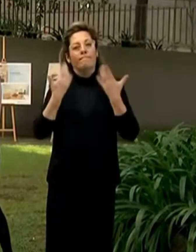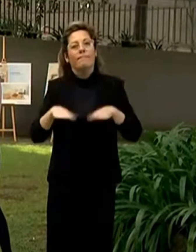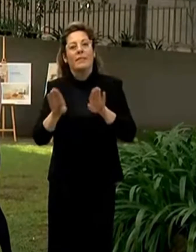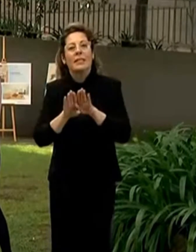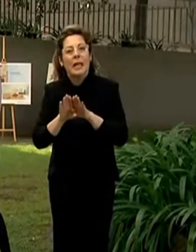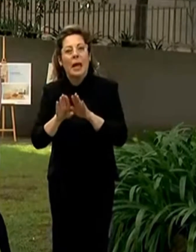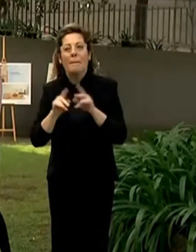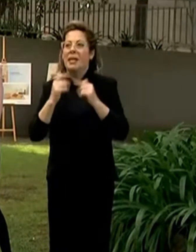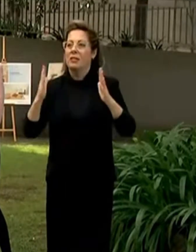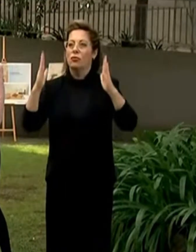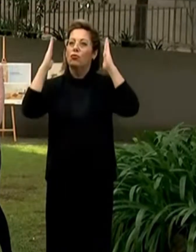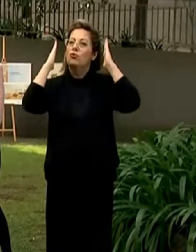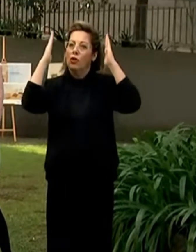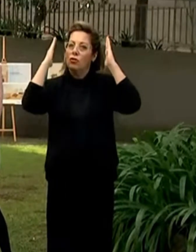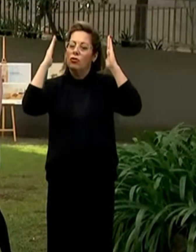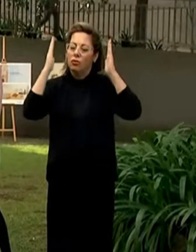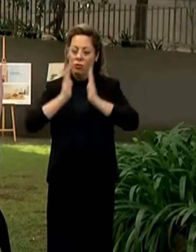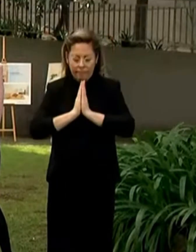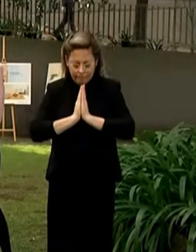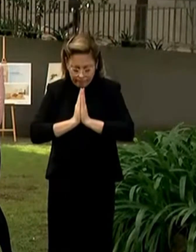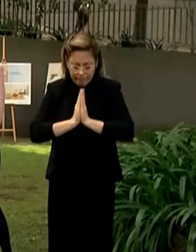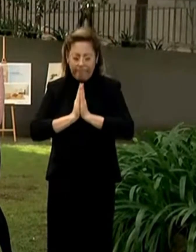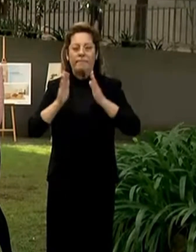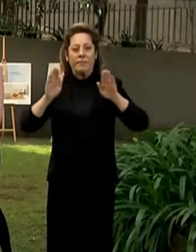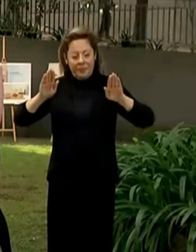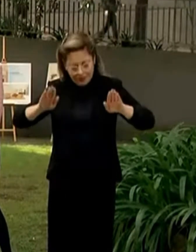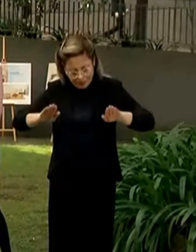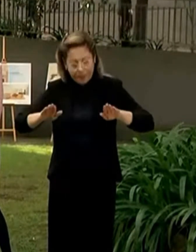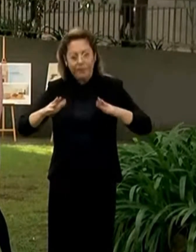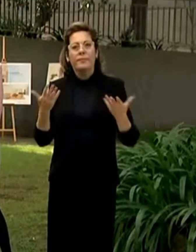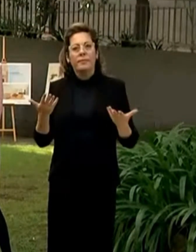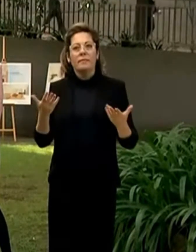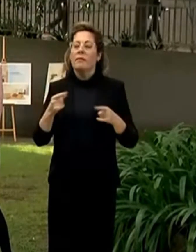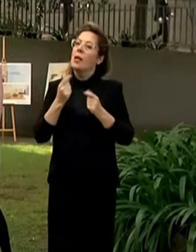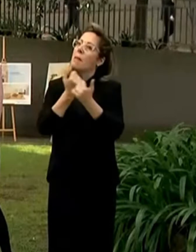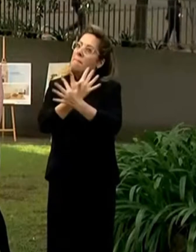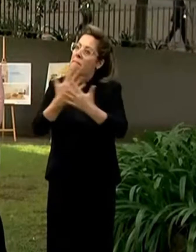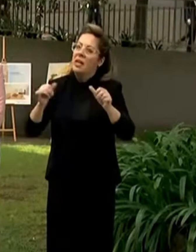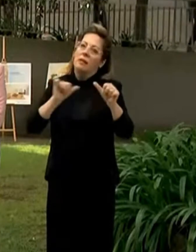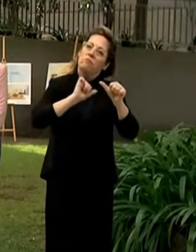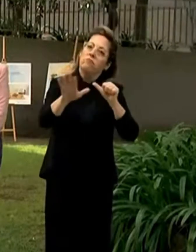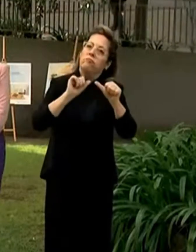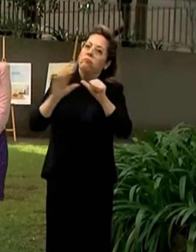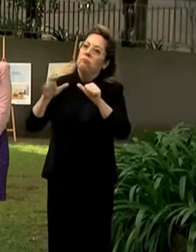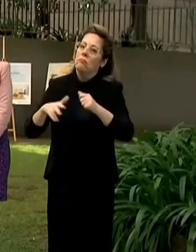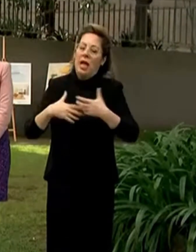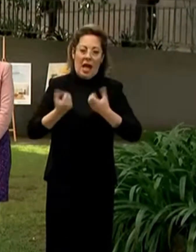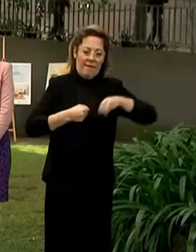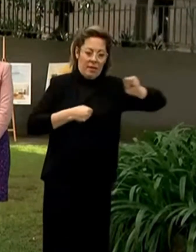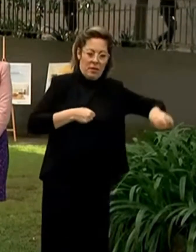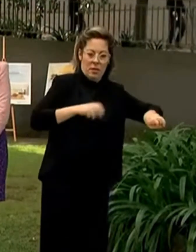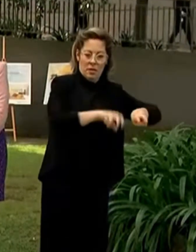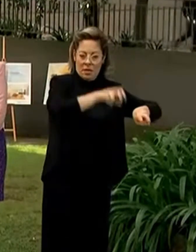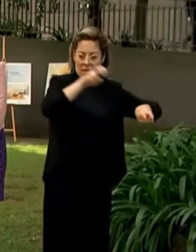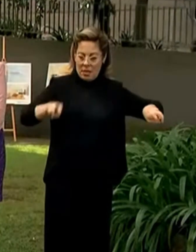like to acknowledge the work that churches and other places of worship have put in place to maintain social distancing.